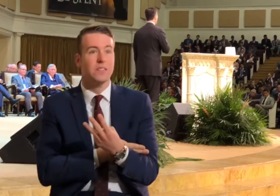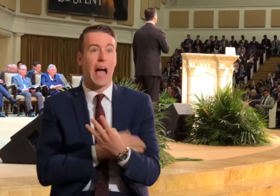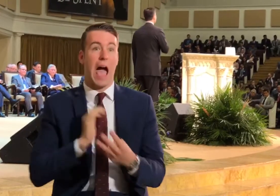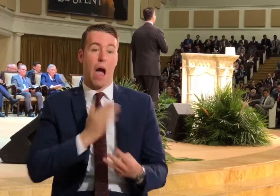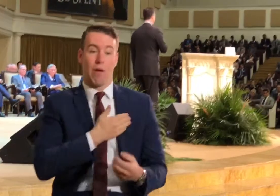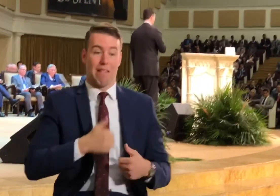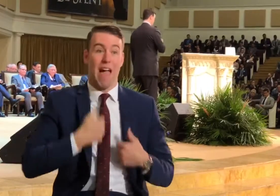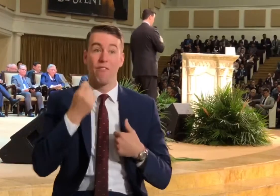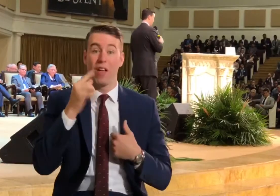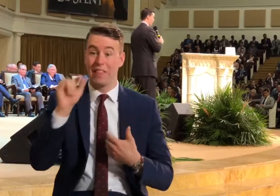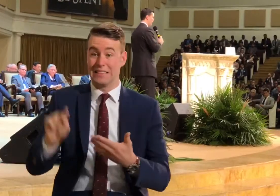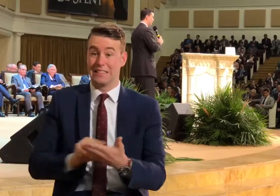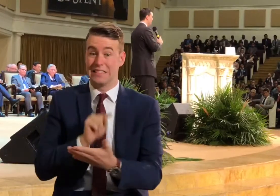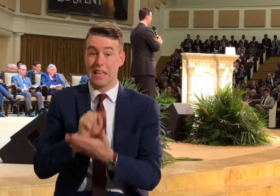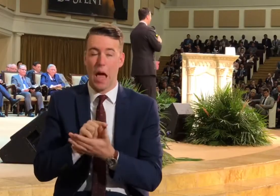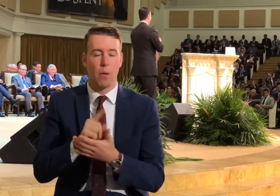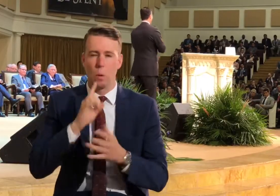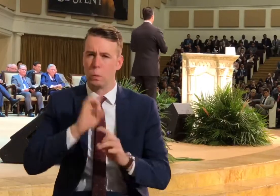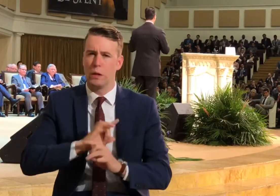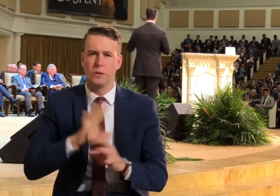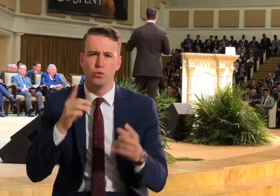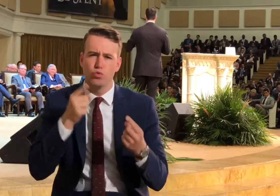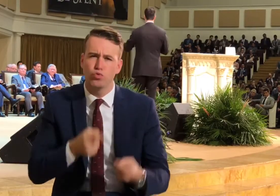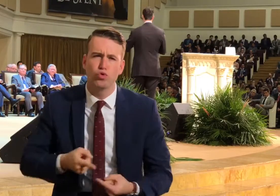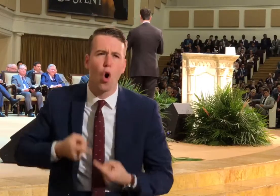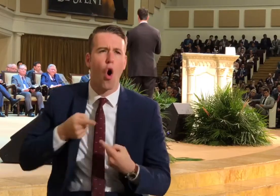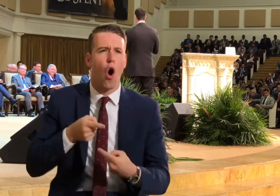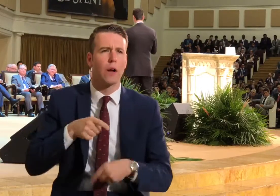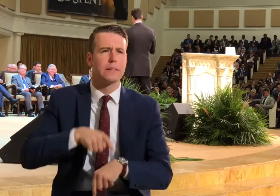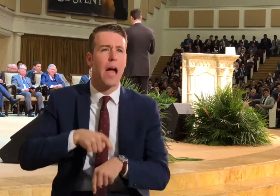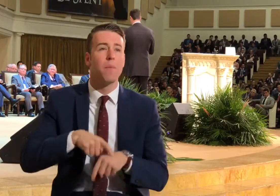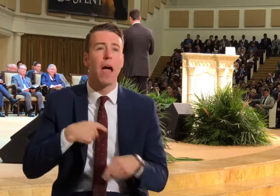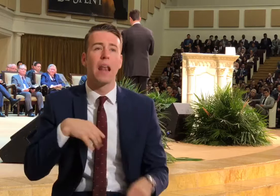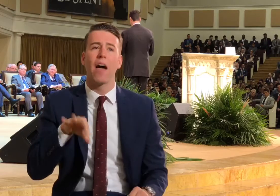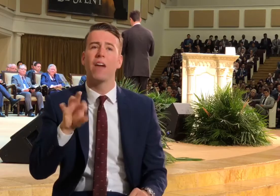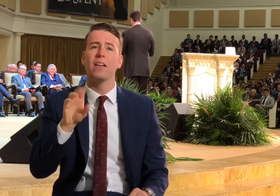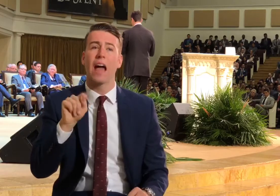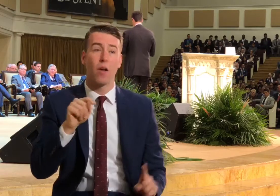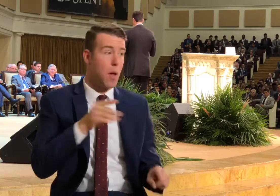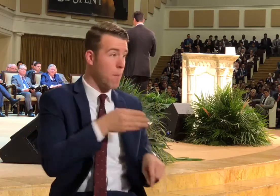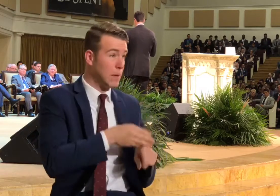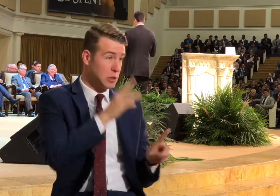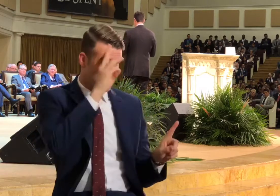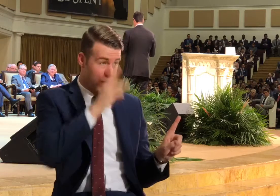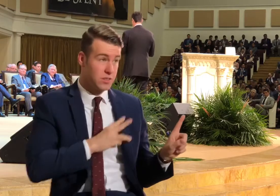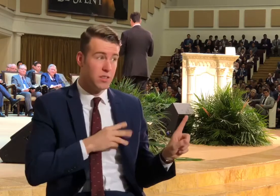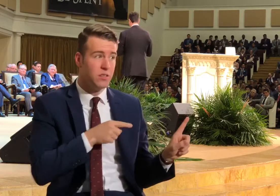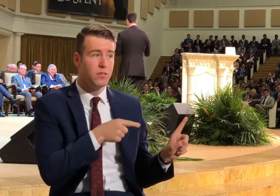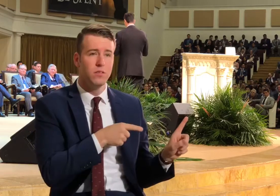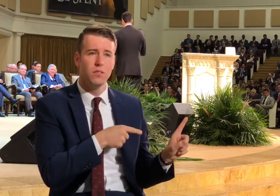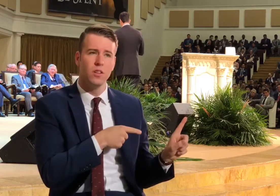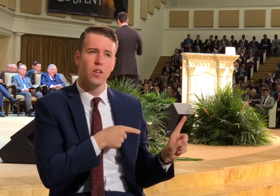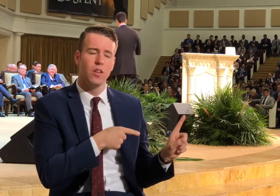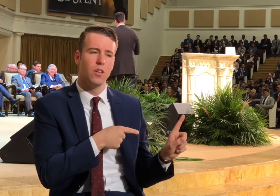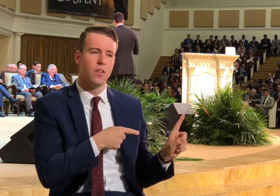very dark time in our life. And I'm finding out that that's a common theme, Bishop Wilson. You've run in